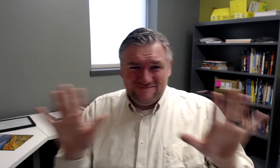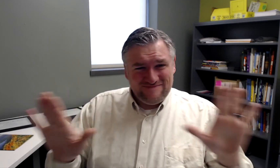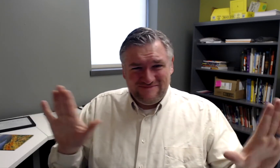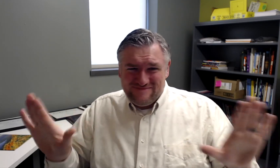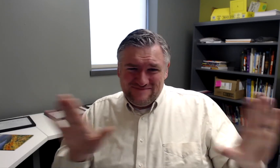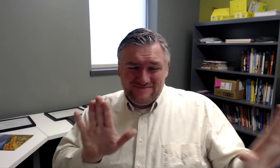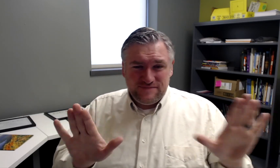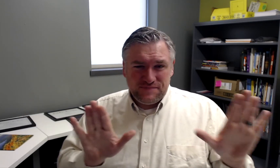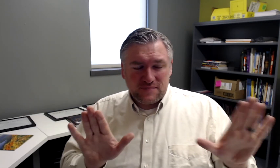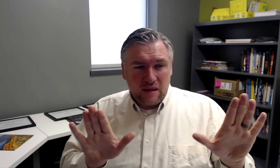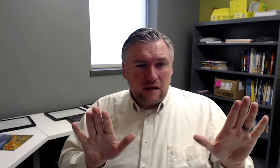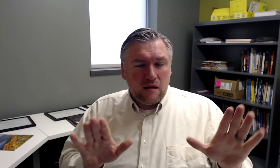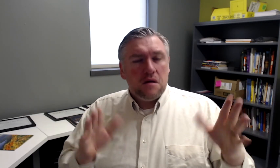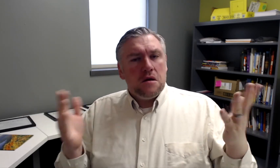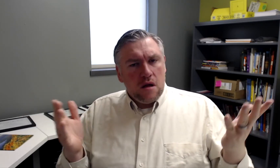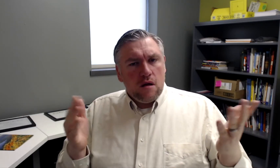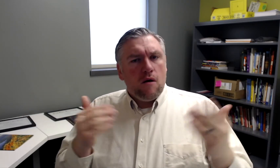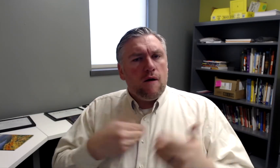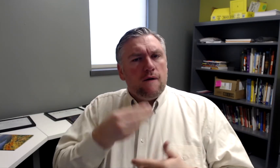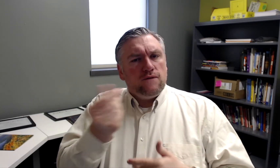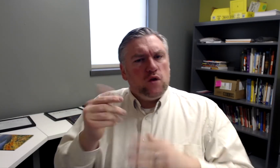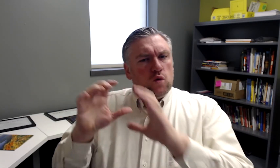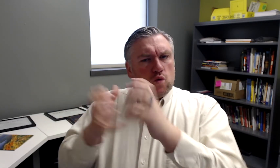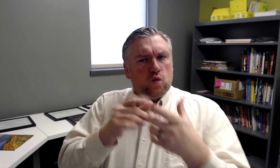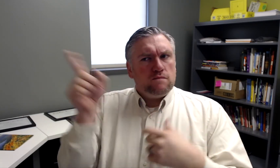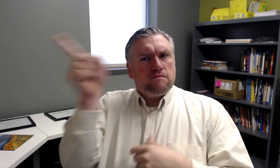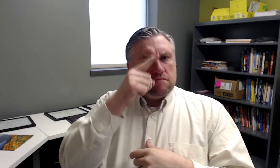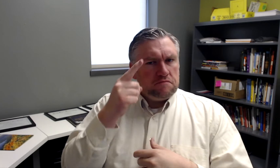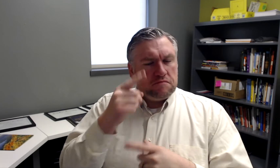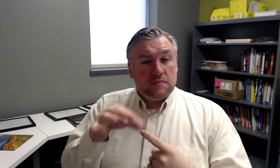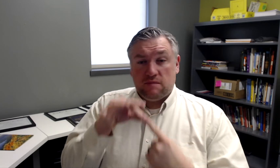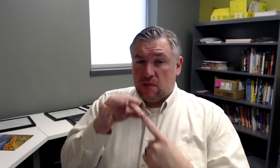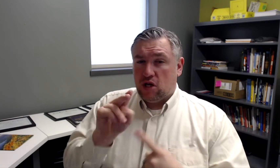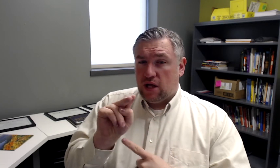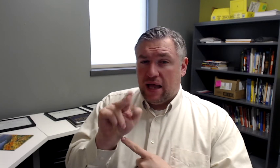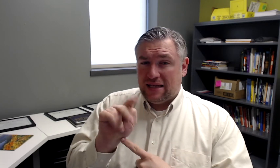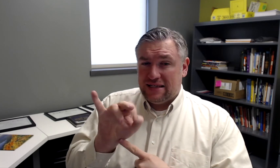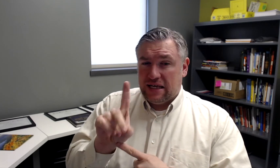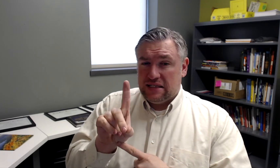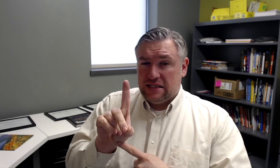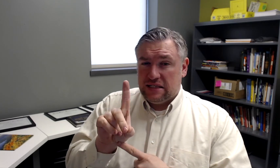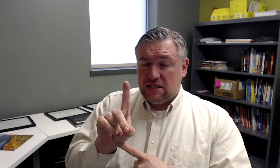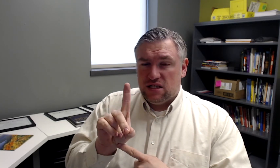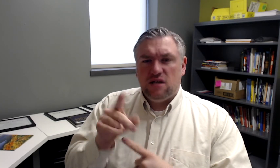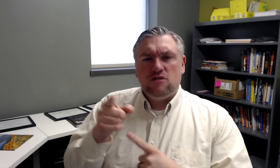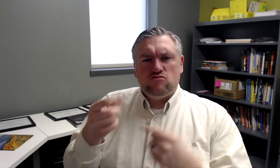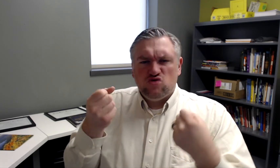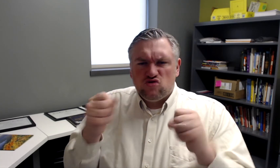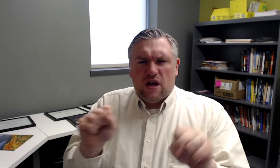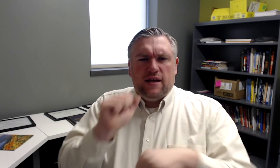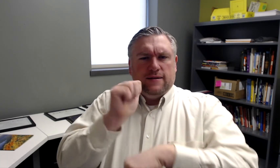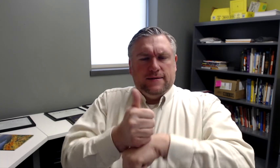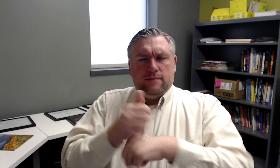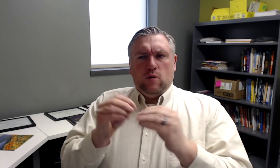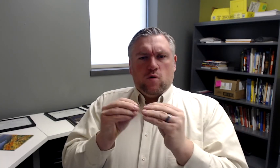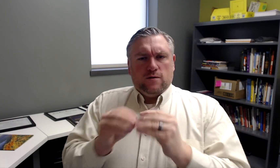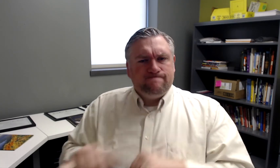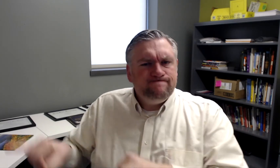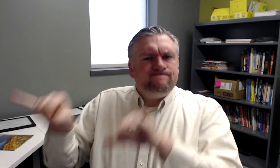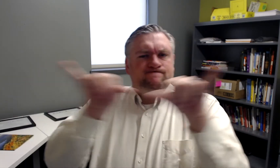variations, and everyone has their kind of own flavor. Now, there are a few groups out there, such as NTID, that are trying to set up